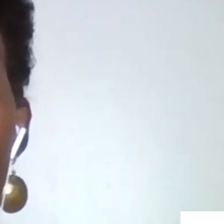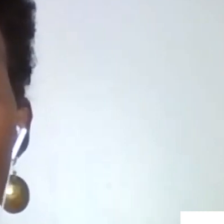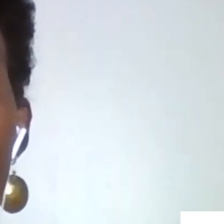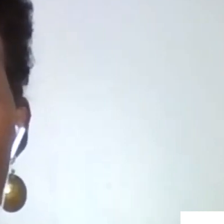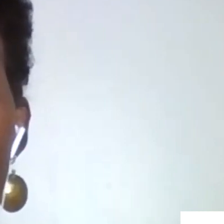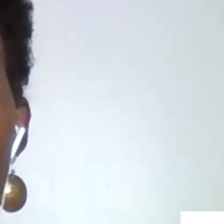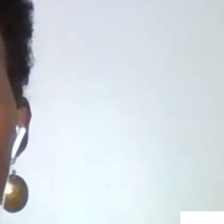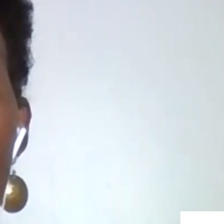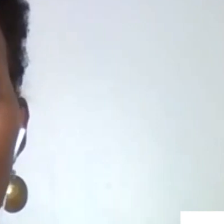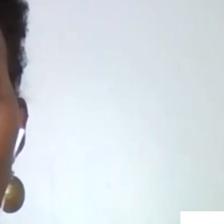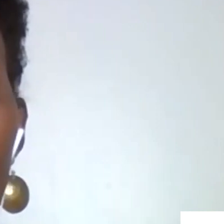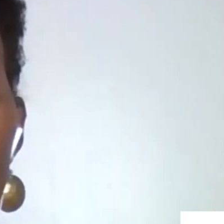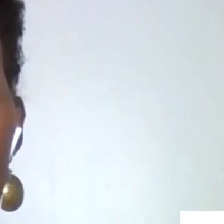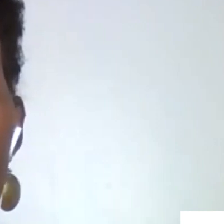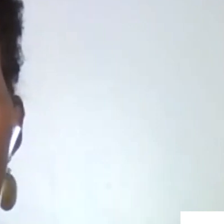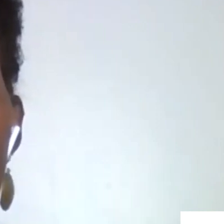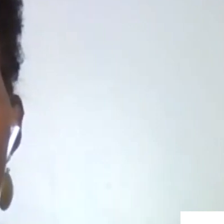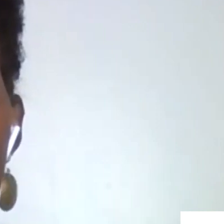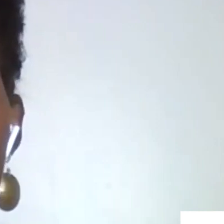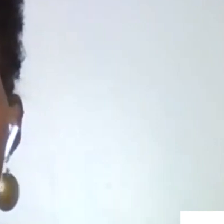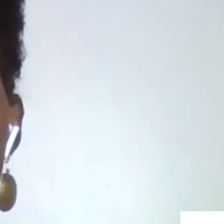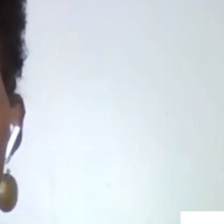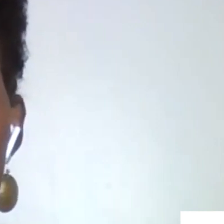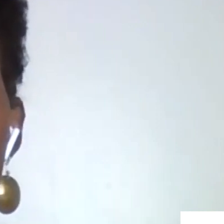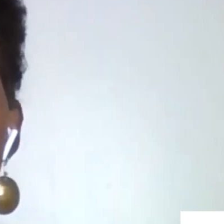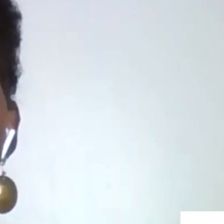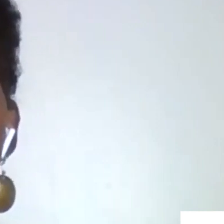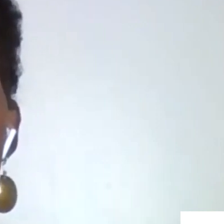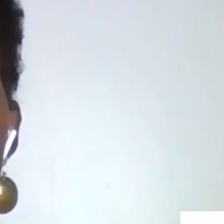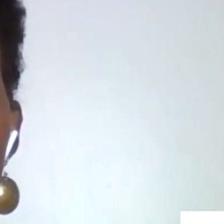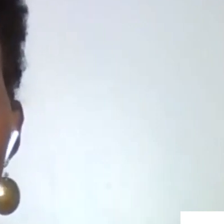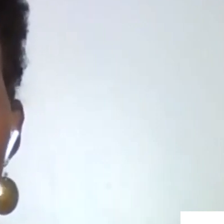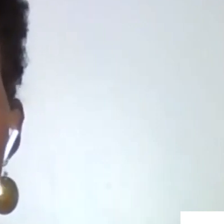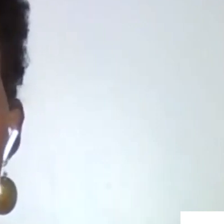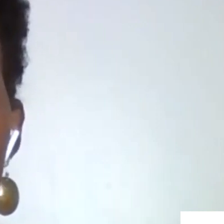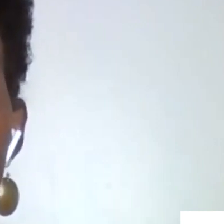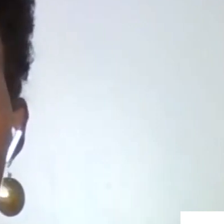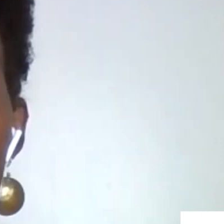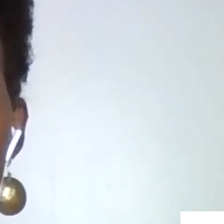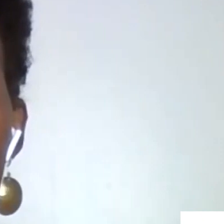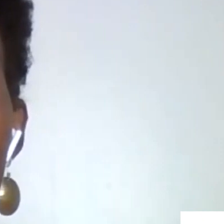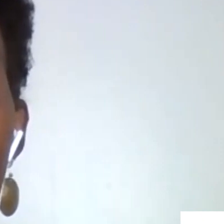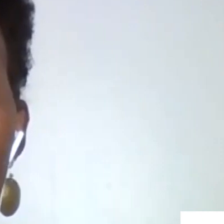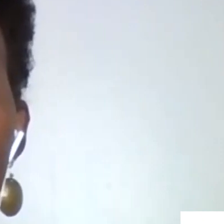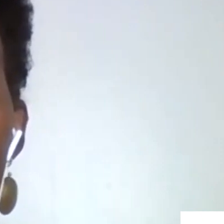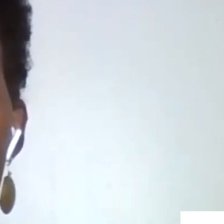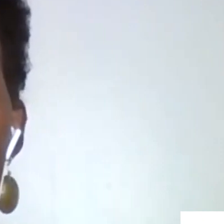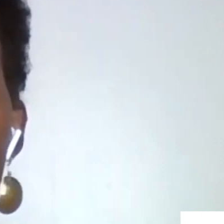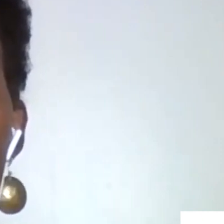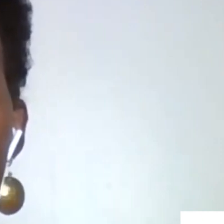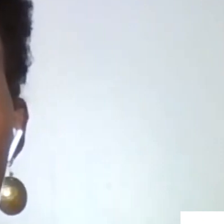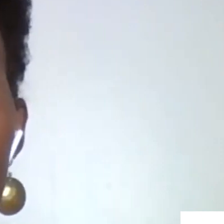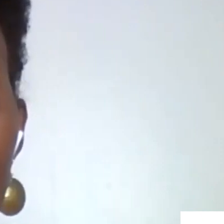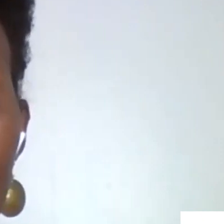is a webinar series that seeks to demystify issues in entrepreneurship and employment. This is, in case you have missed any of